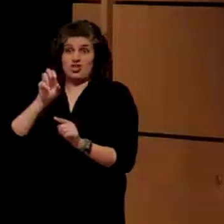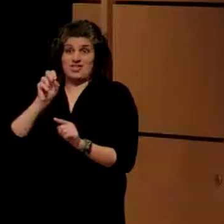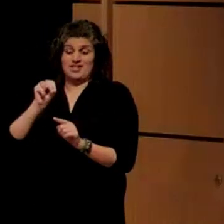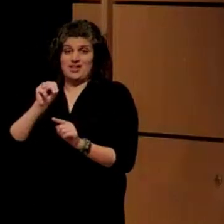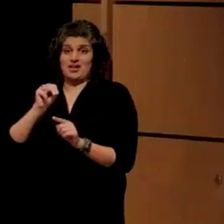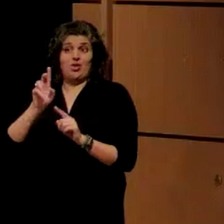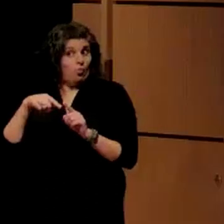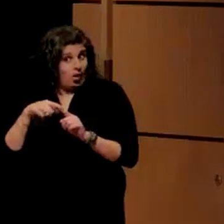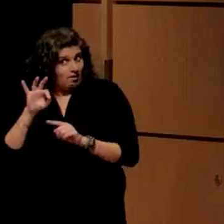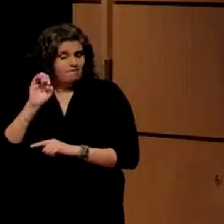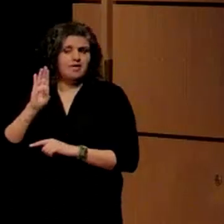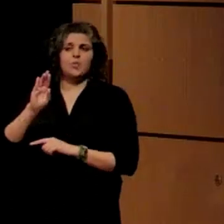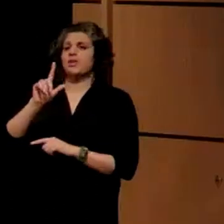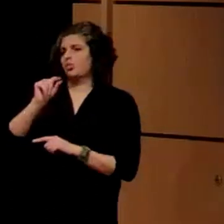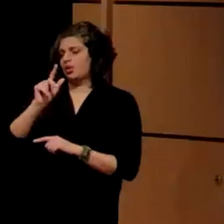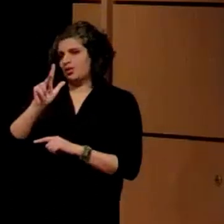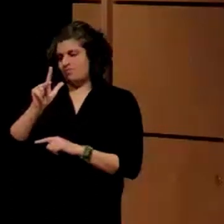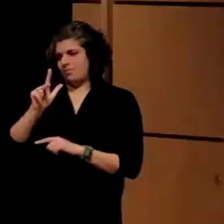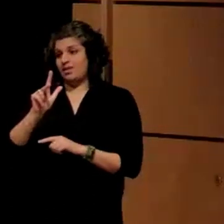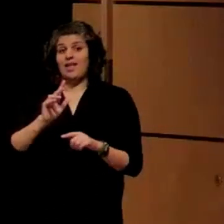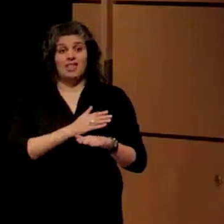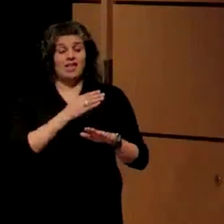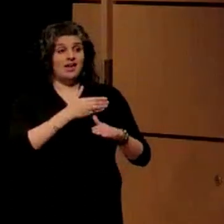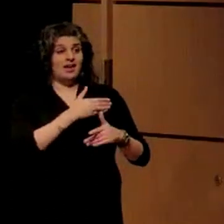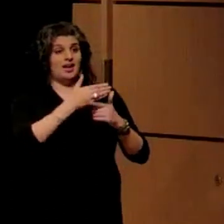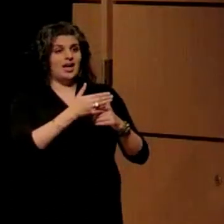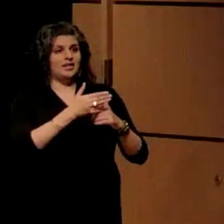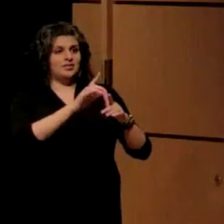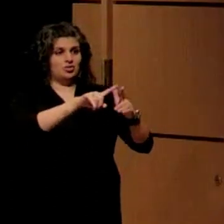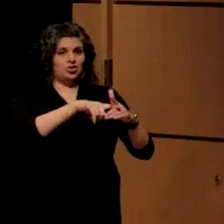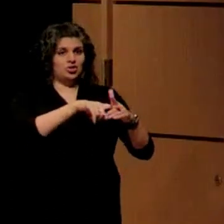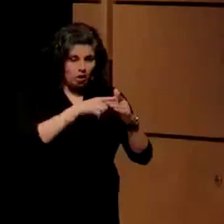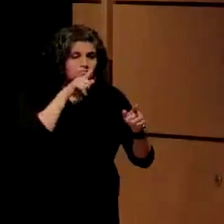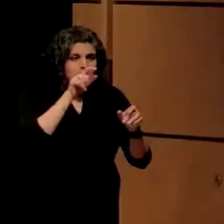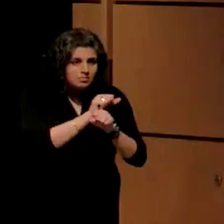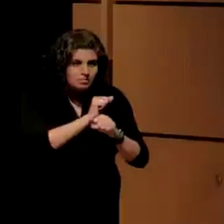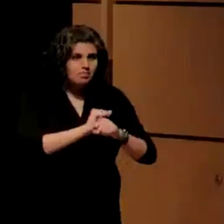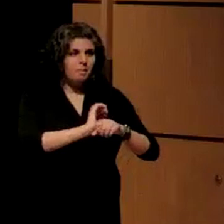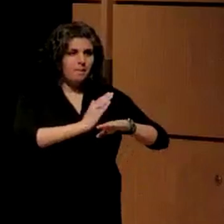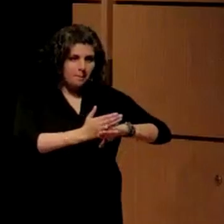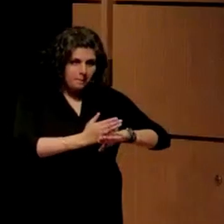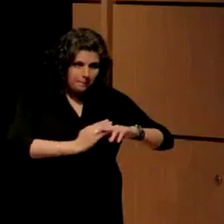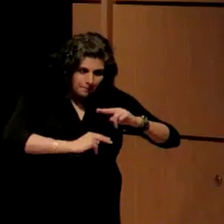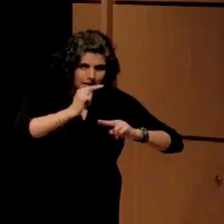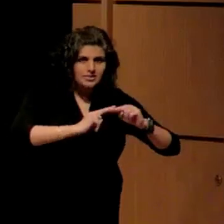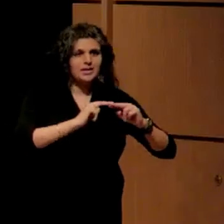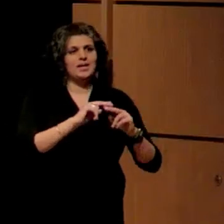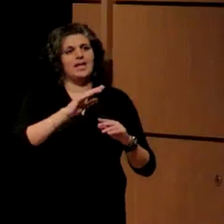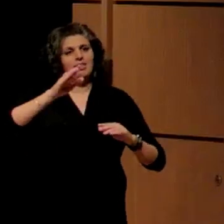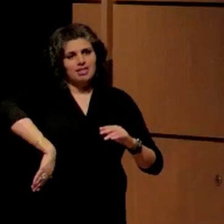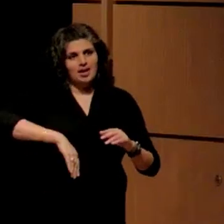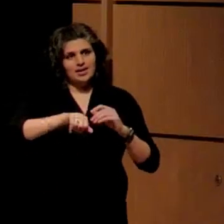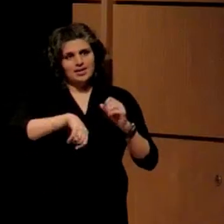next milestone will be breaking ground for the pavilion in late 2023, and we are committed to remain open